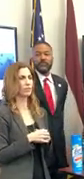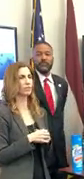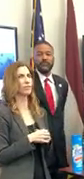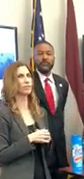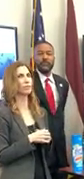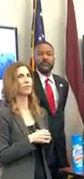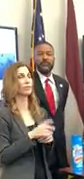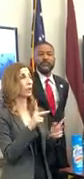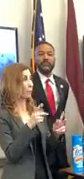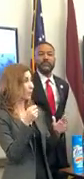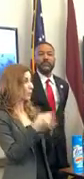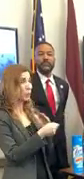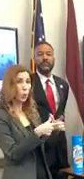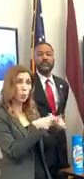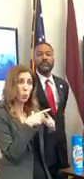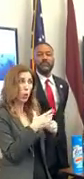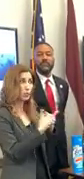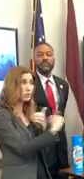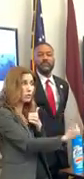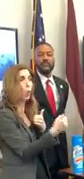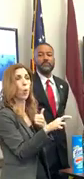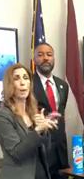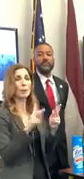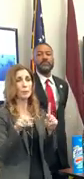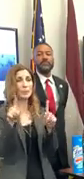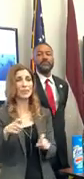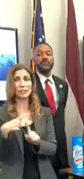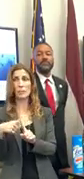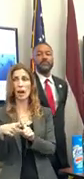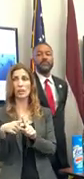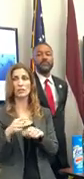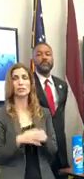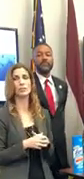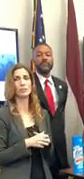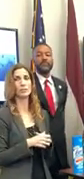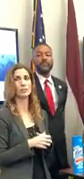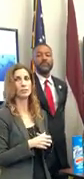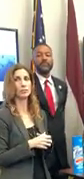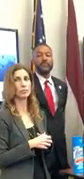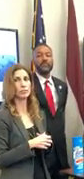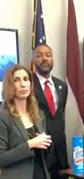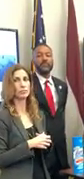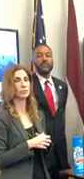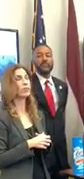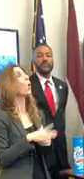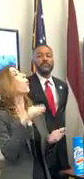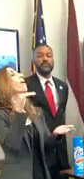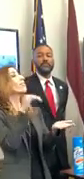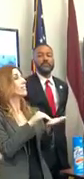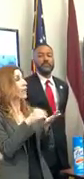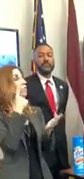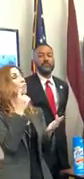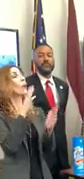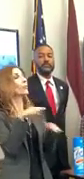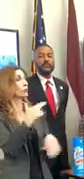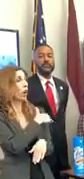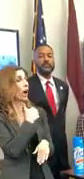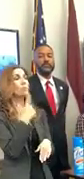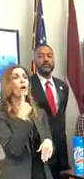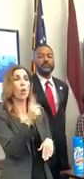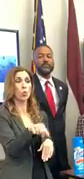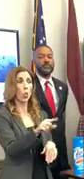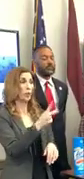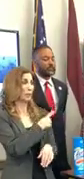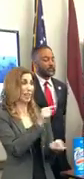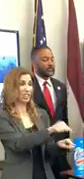The people in quarantine or the people that were tested positive? The patients that had contact with the doctor from Children's Hospital, are any of them